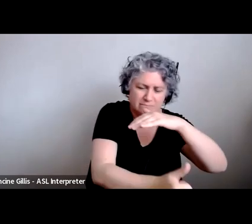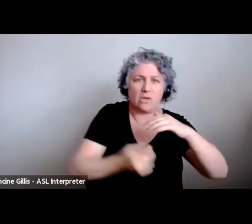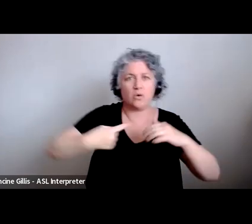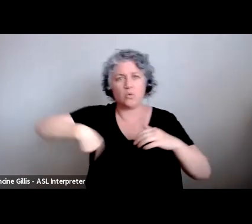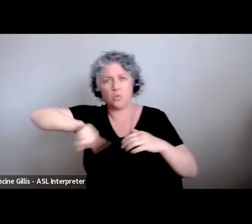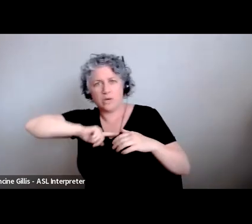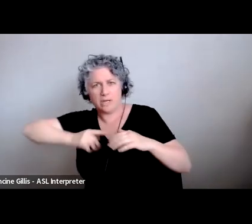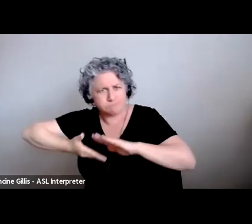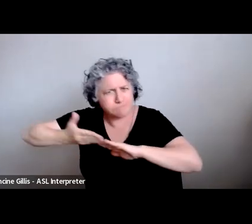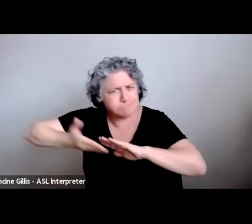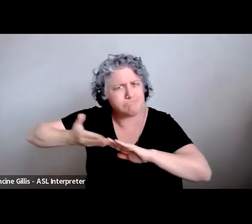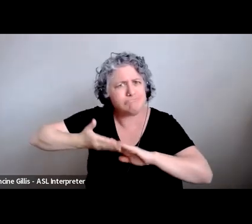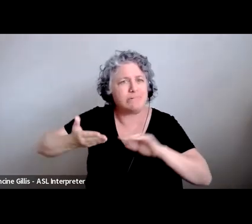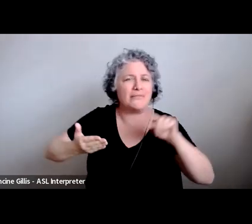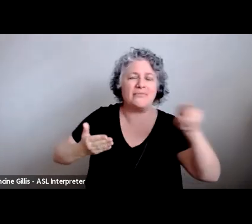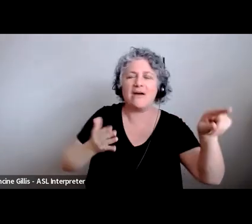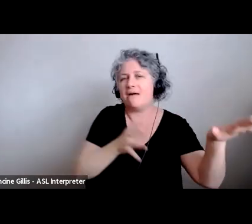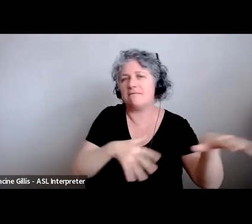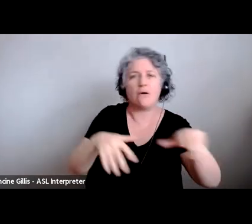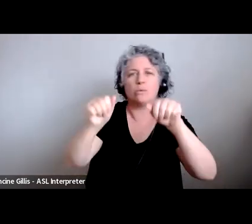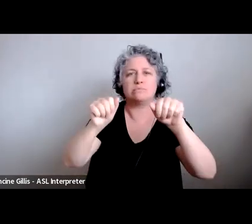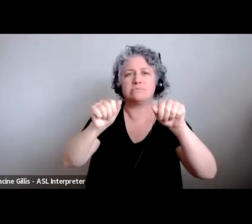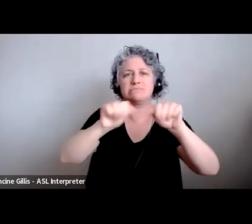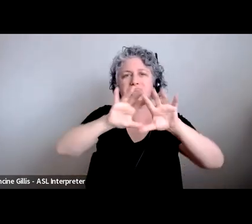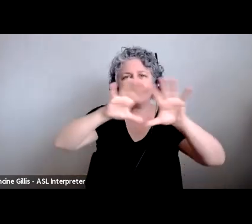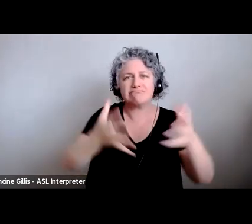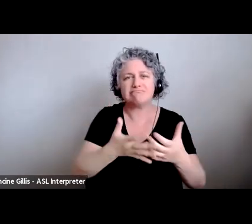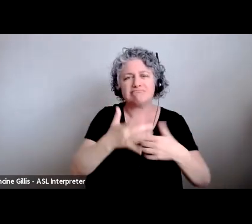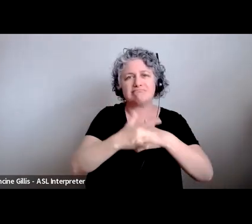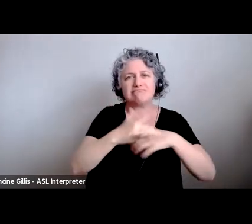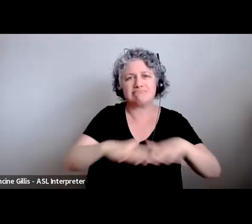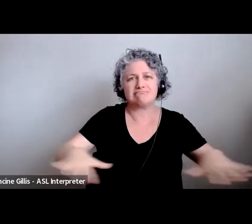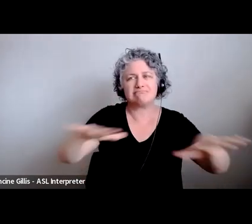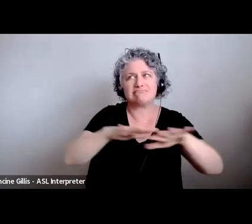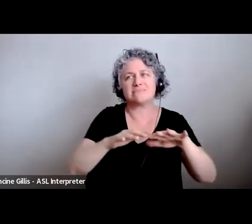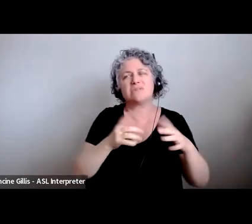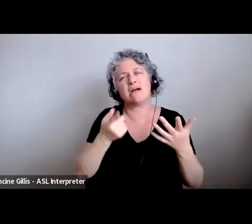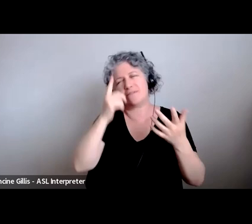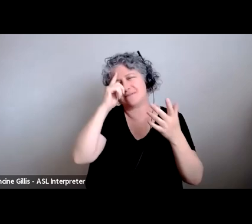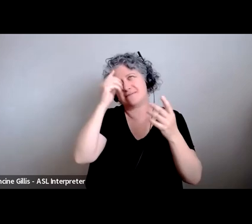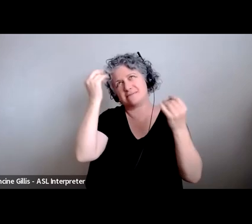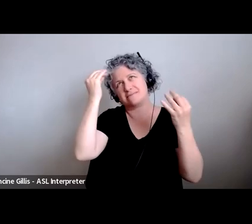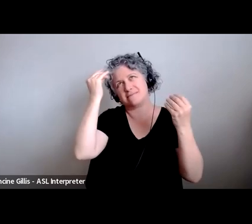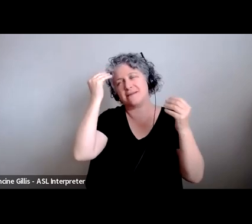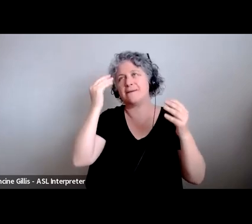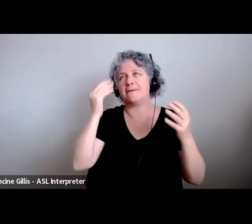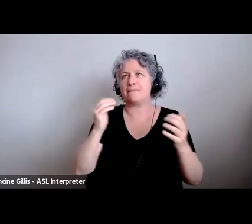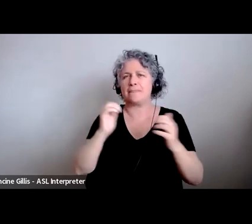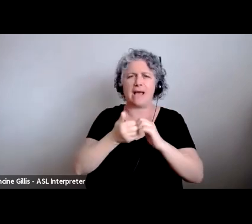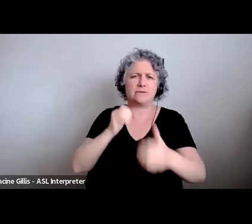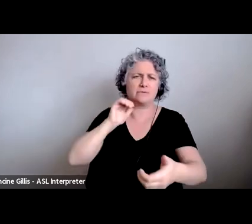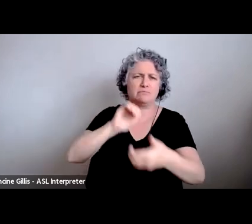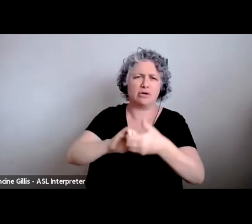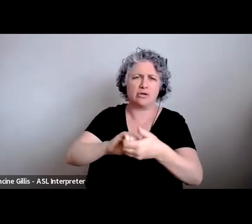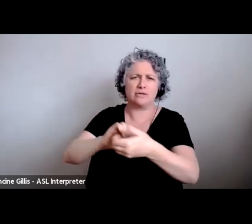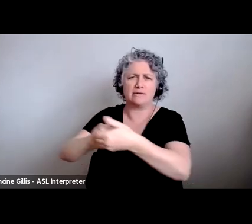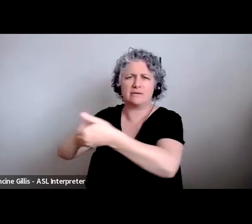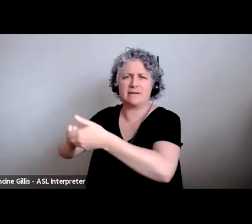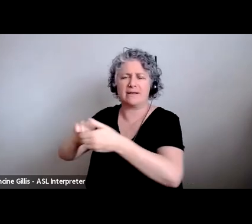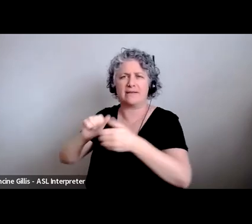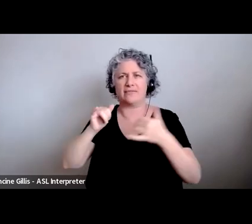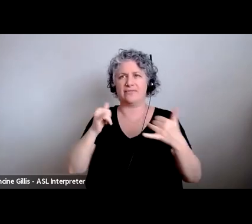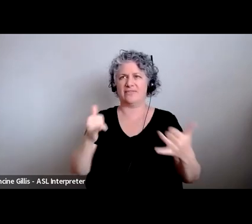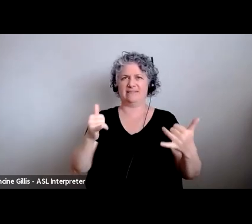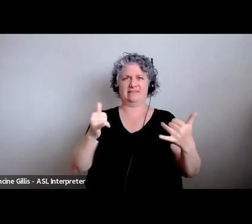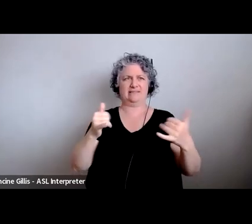And so all that to say, looking for ways to partner, looking in this landscape of